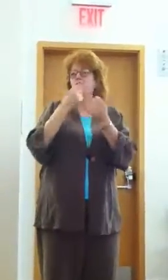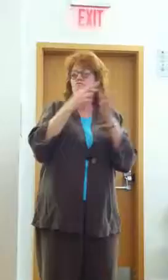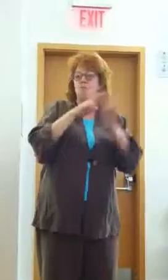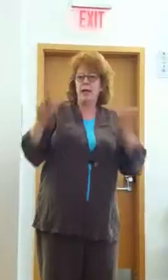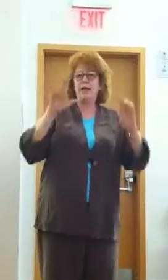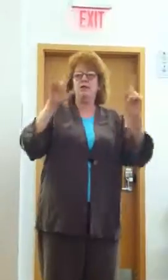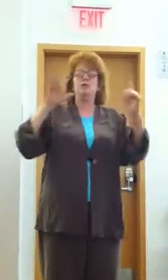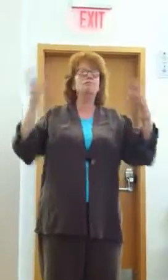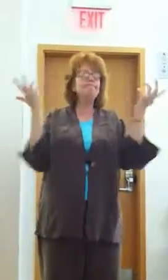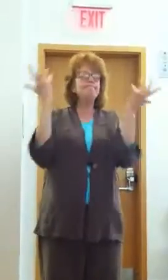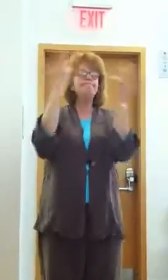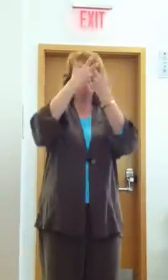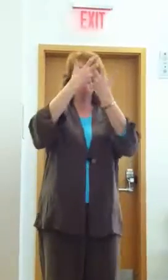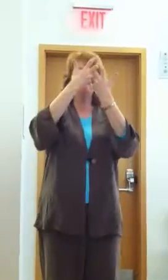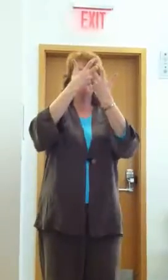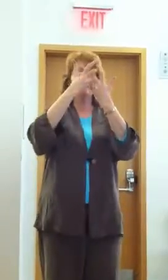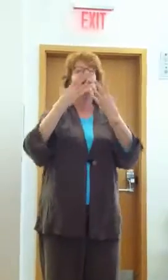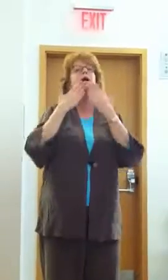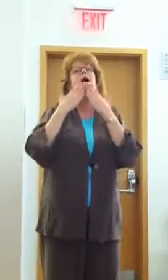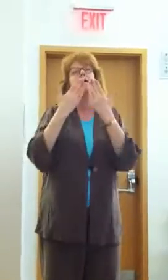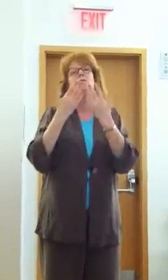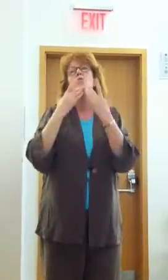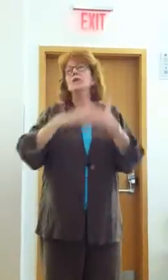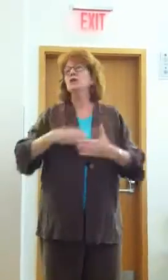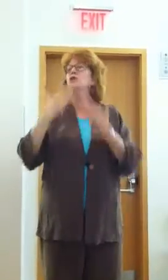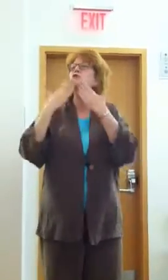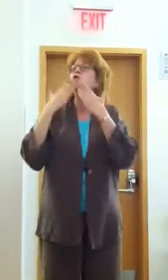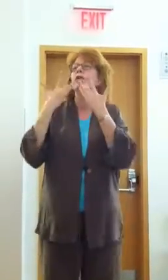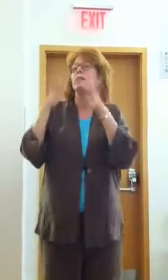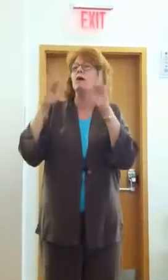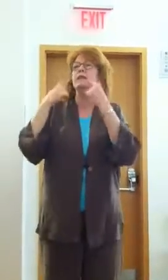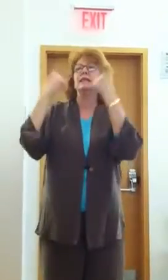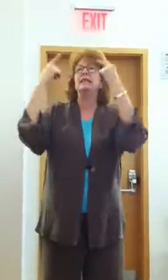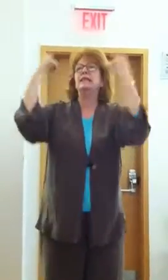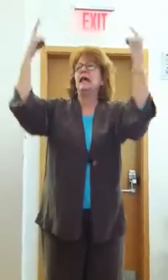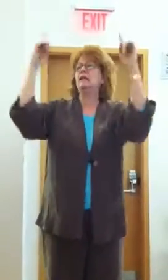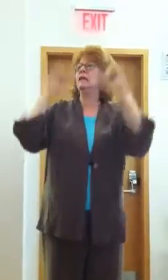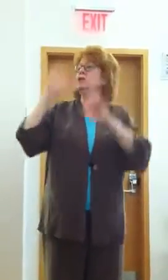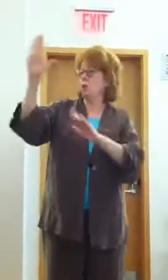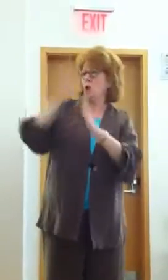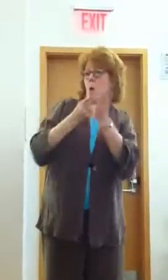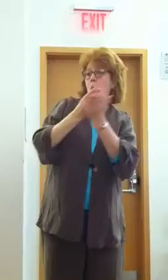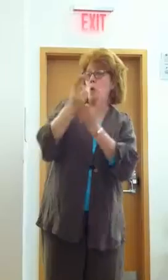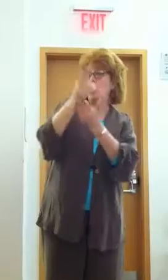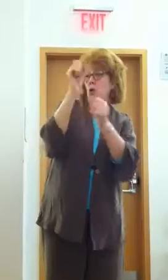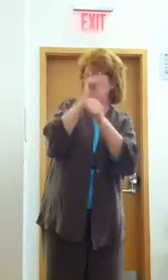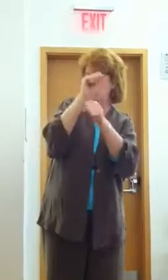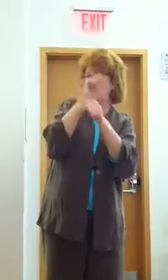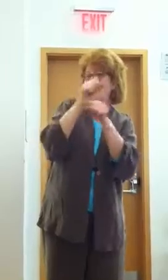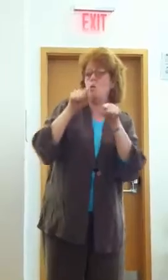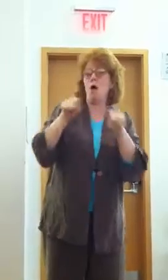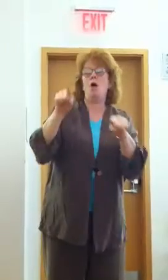it. I wish you hatzlacha, success in your holy work as you seek to reach